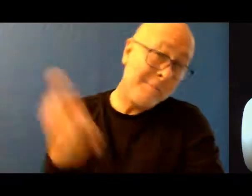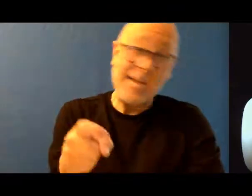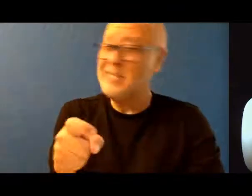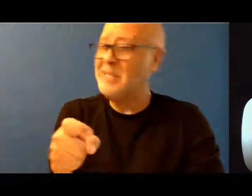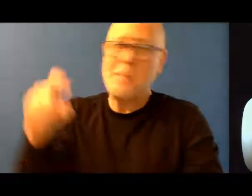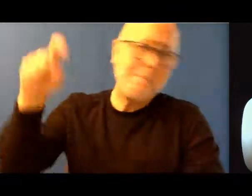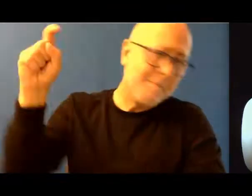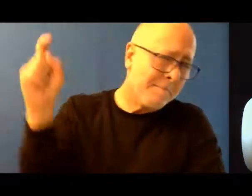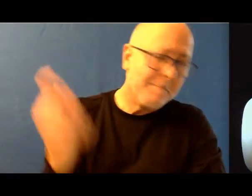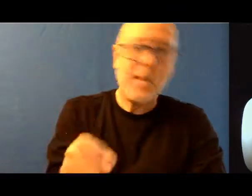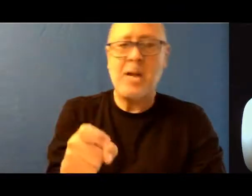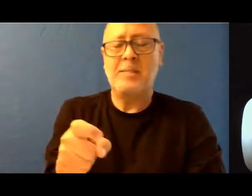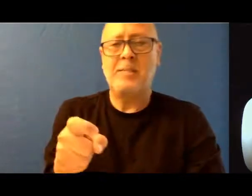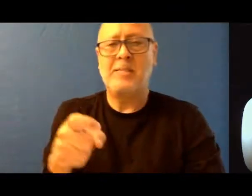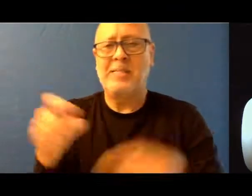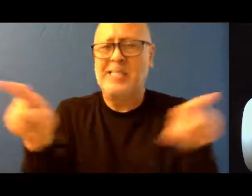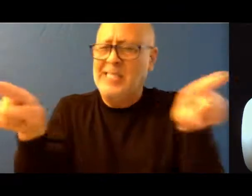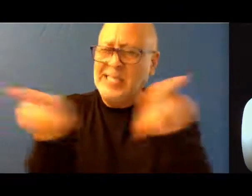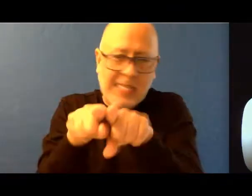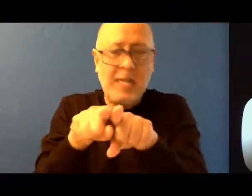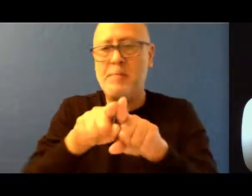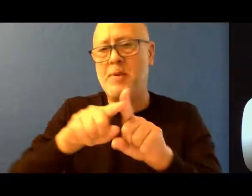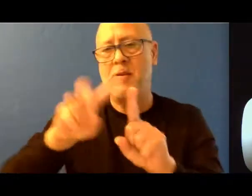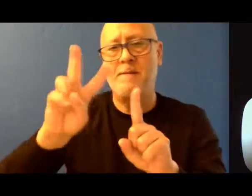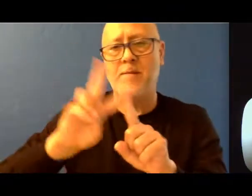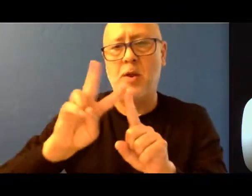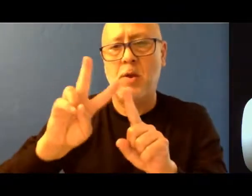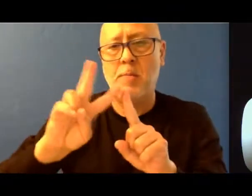they must have the same variable